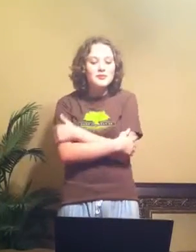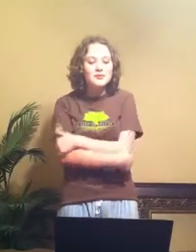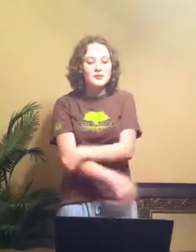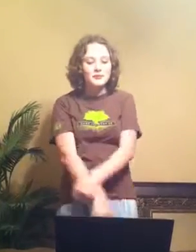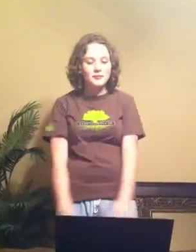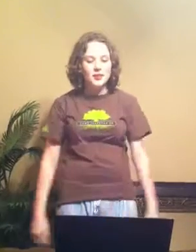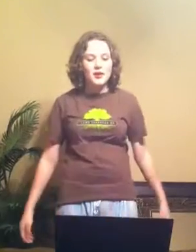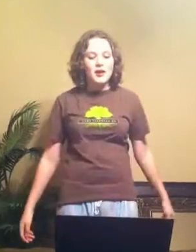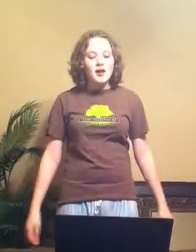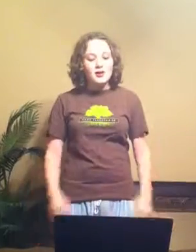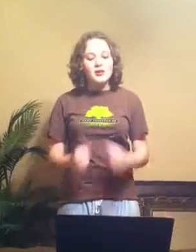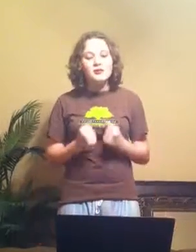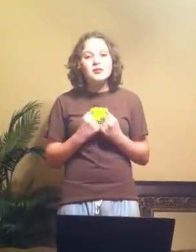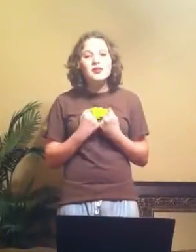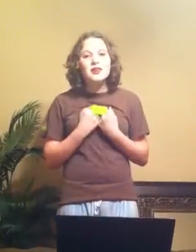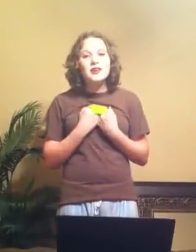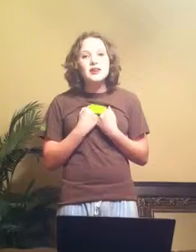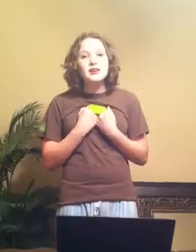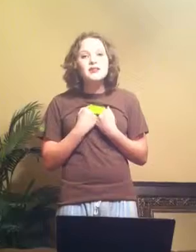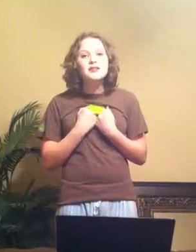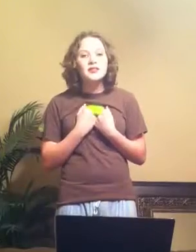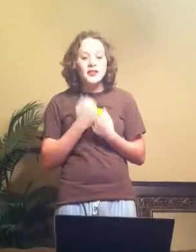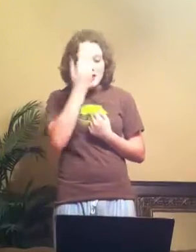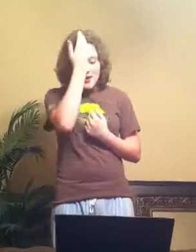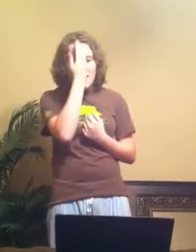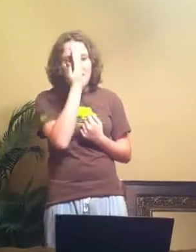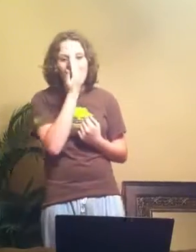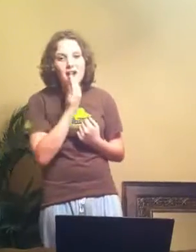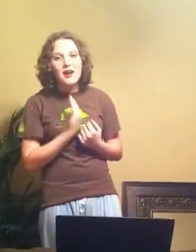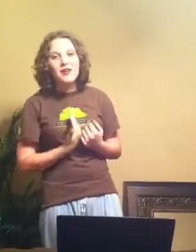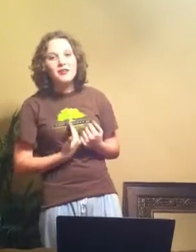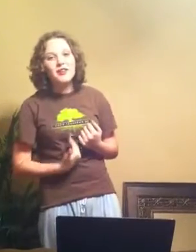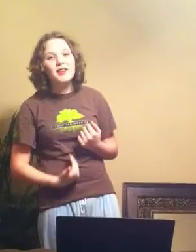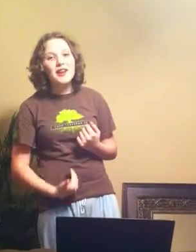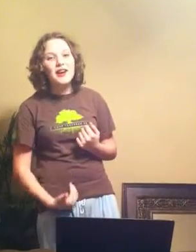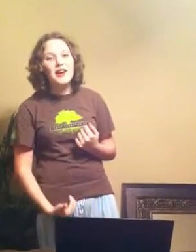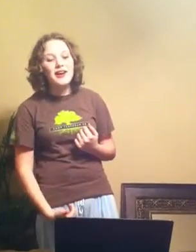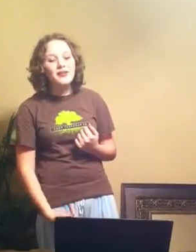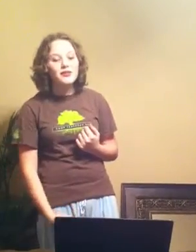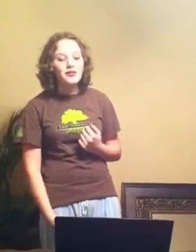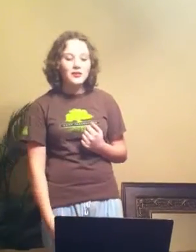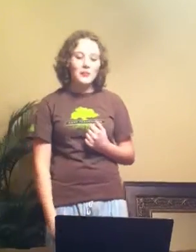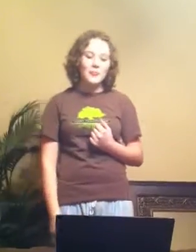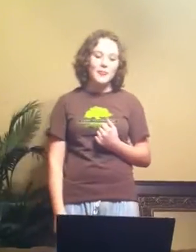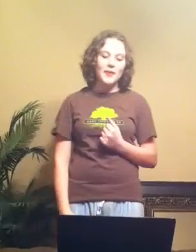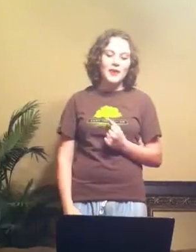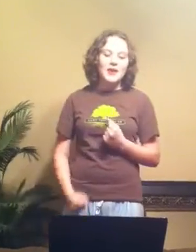arms. I learned to live half a life,